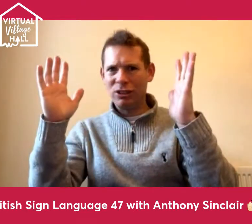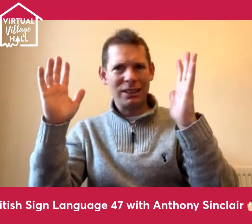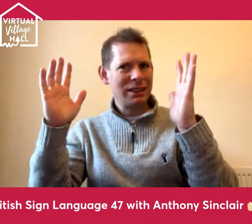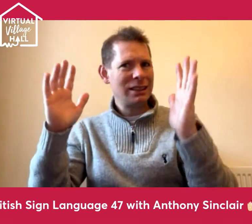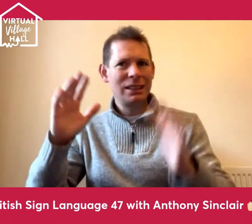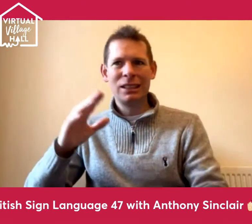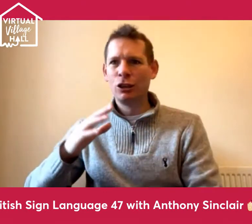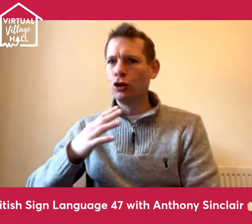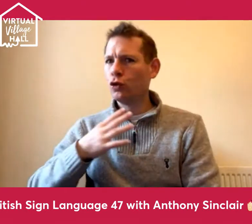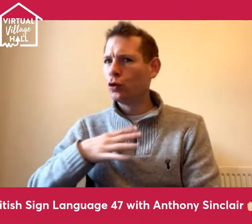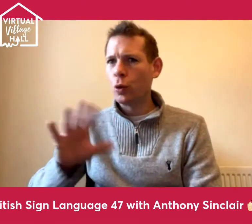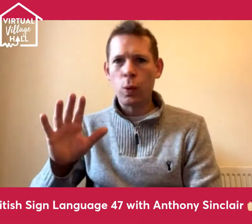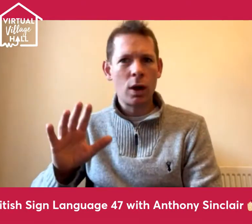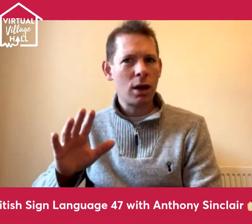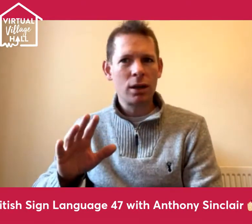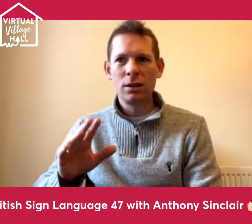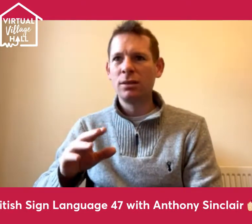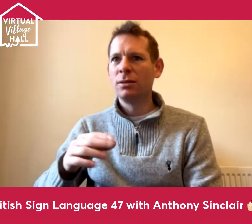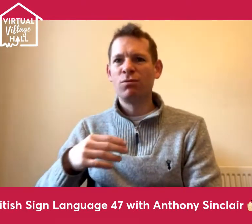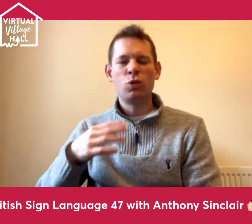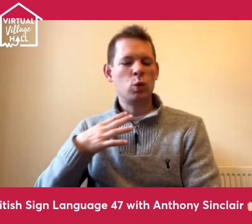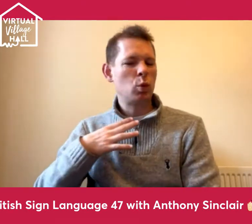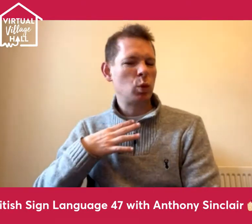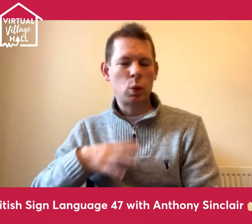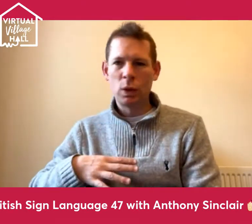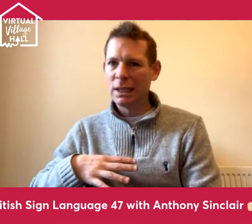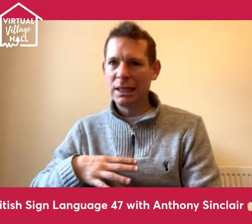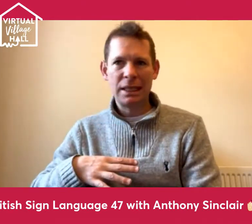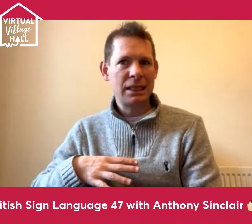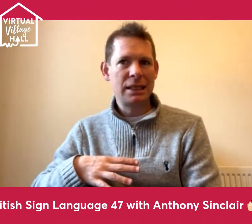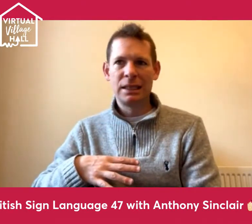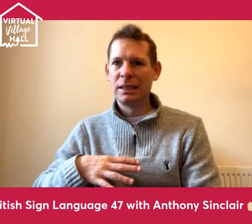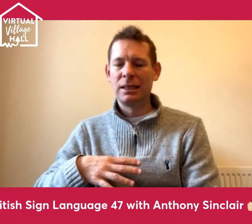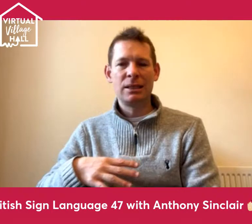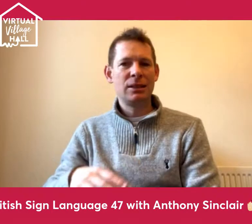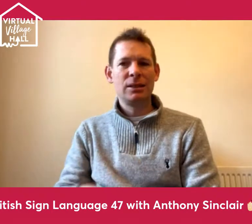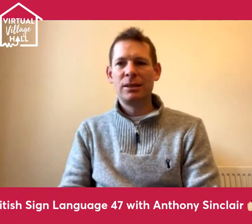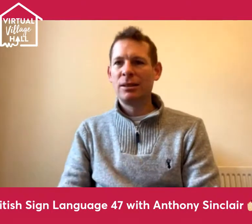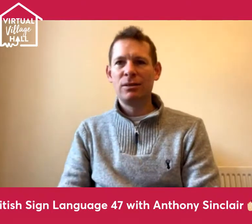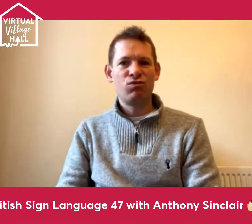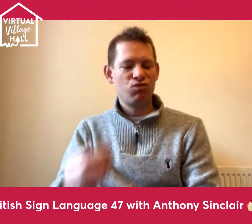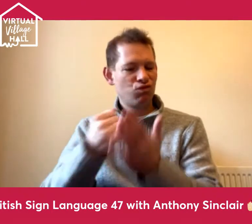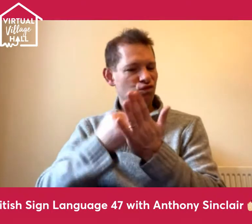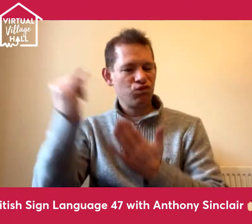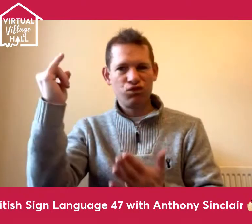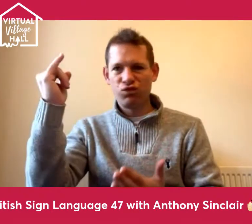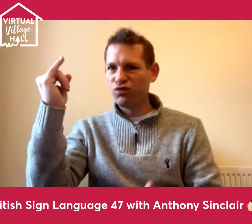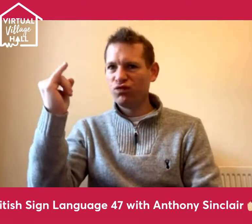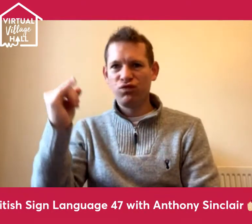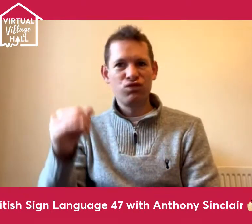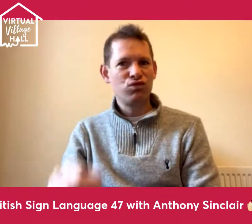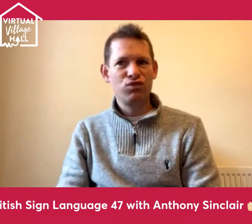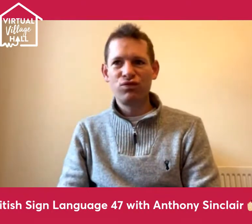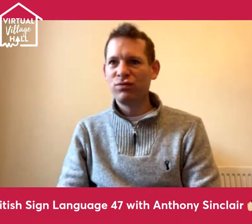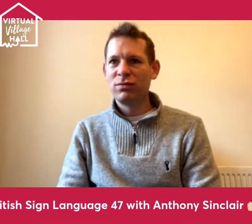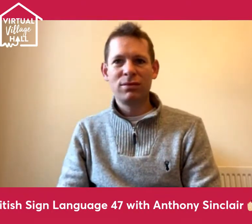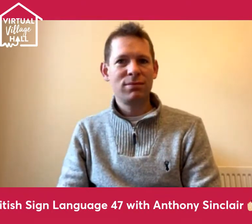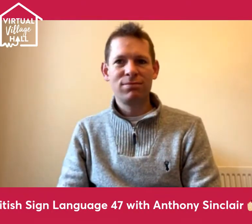or negative, so I disagree or I don't want, you're shaking the head, I don't need, or I refuse